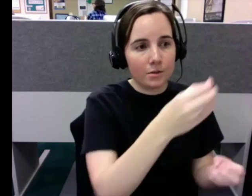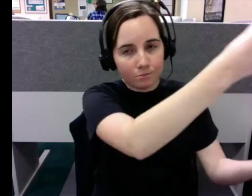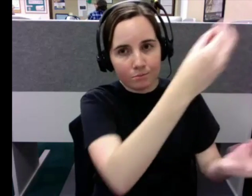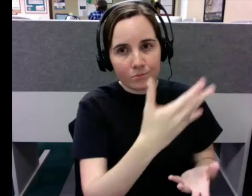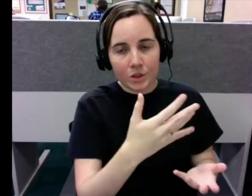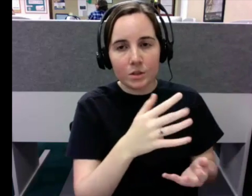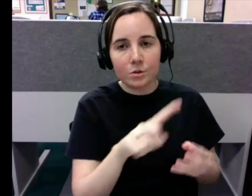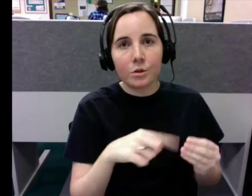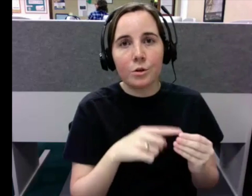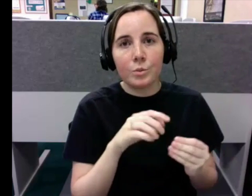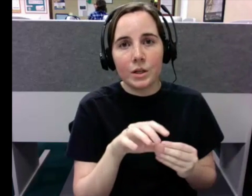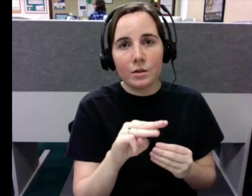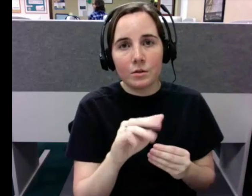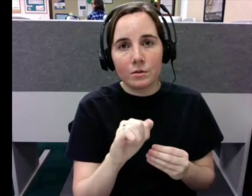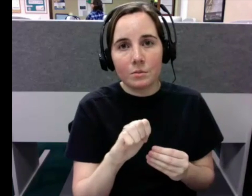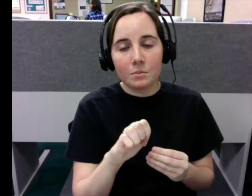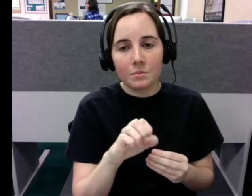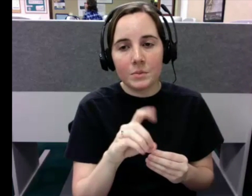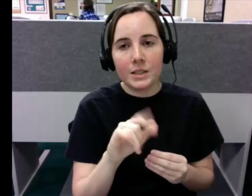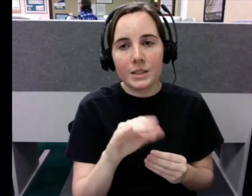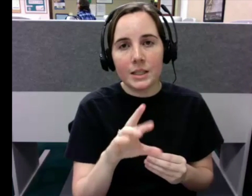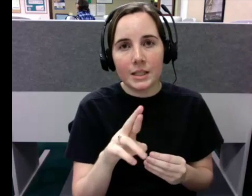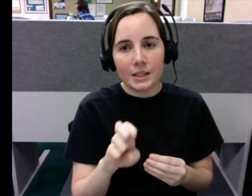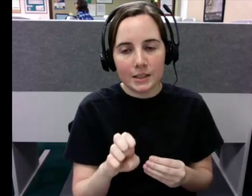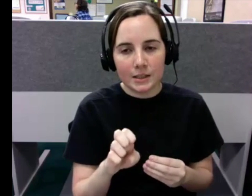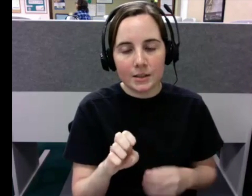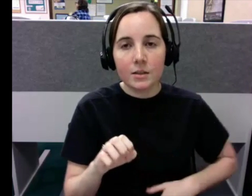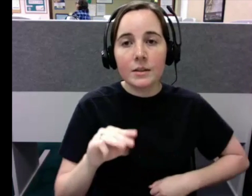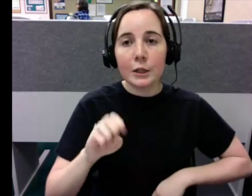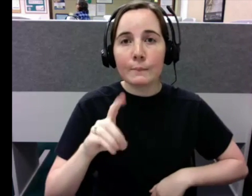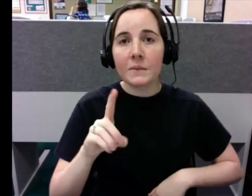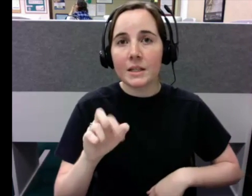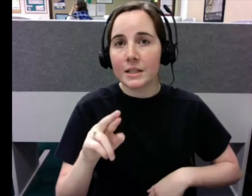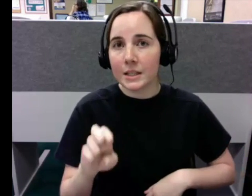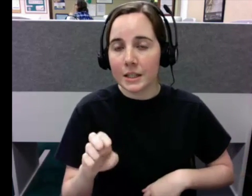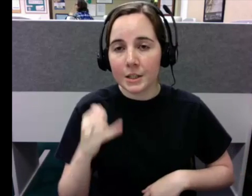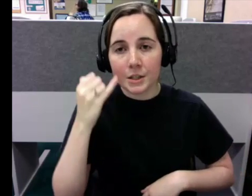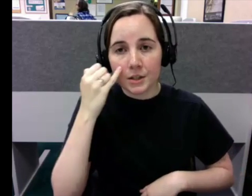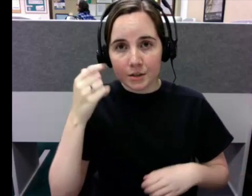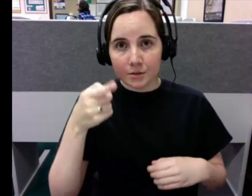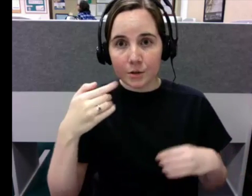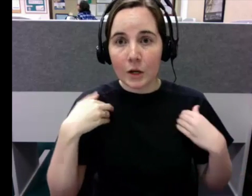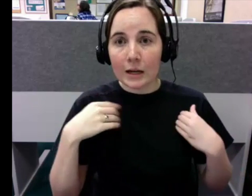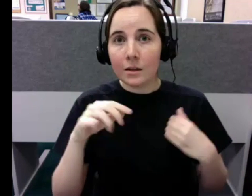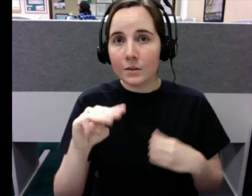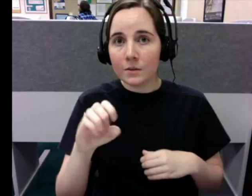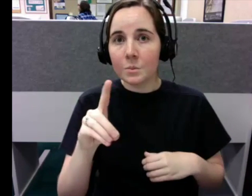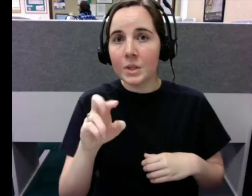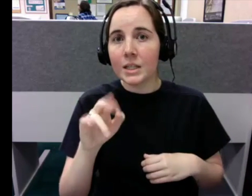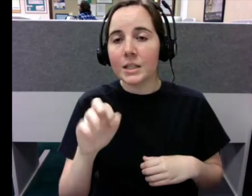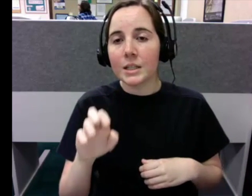Help paying for Medicare. If you get Medicare and have low income and few resources, your state may put